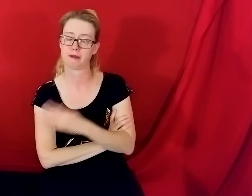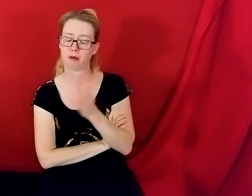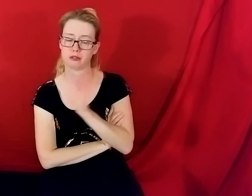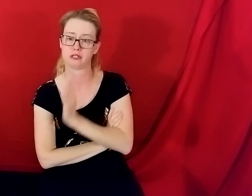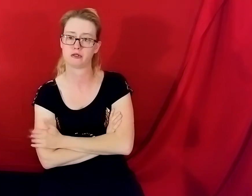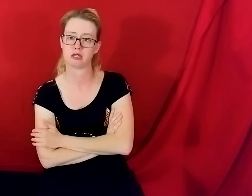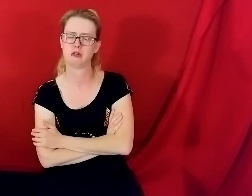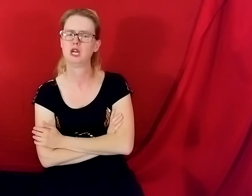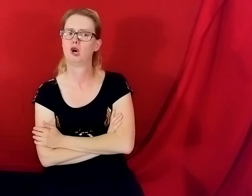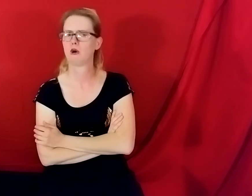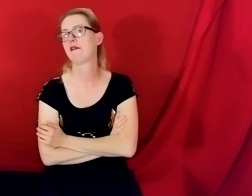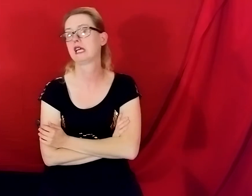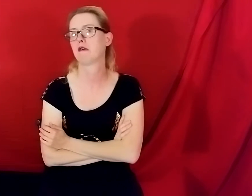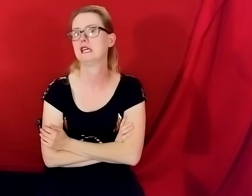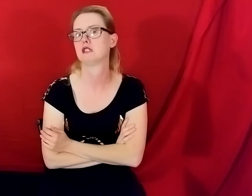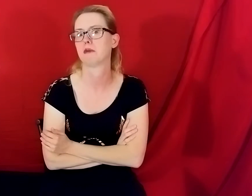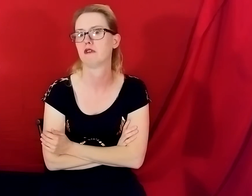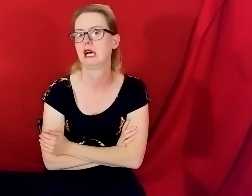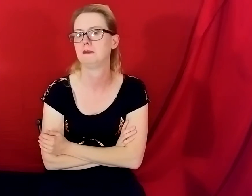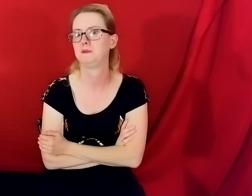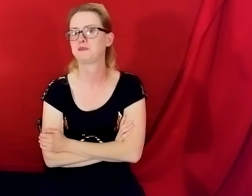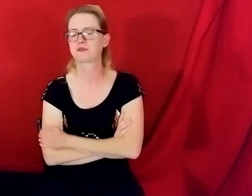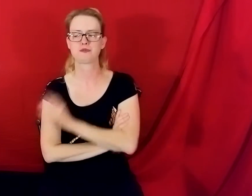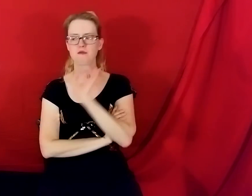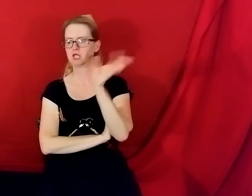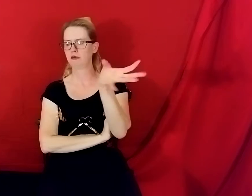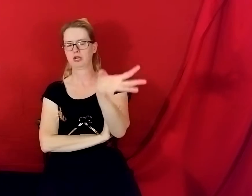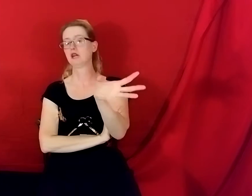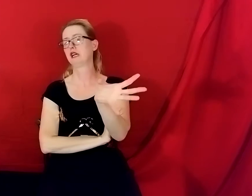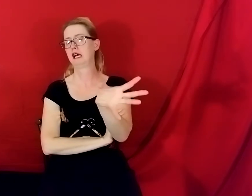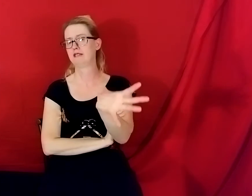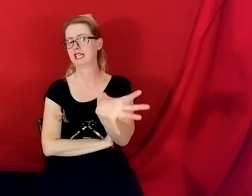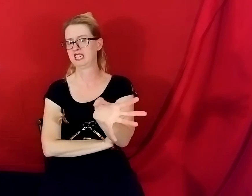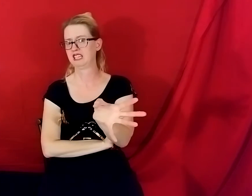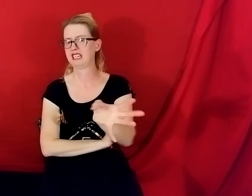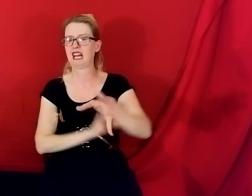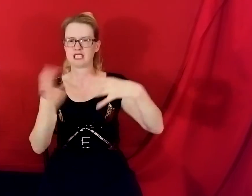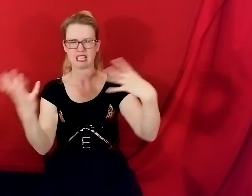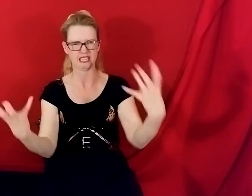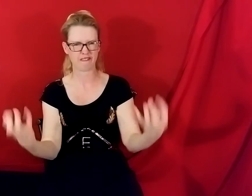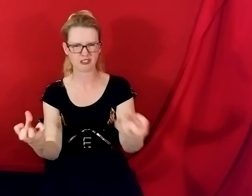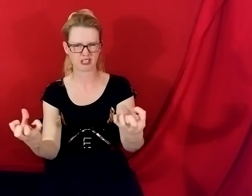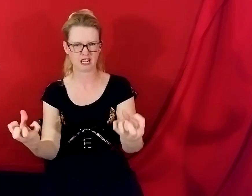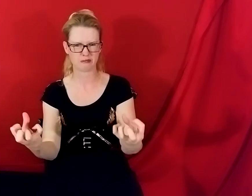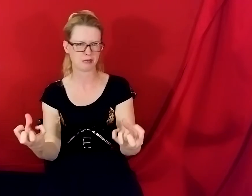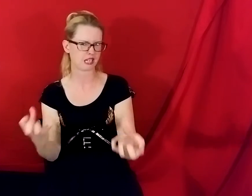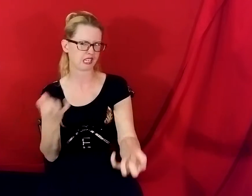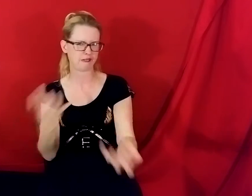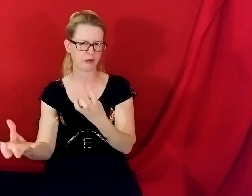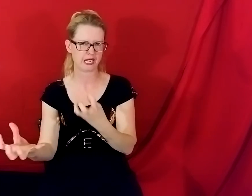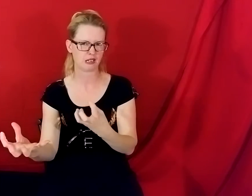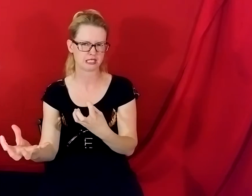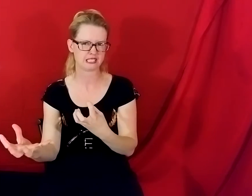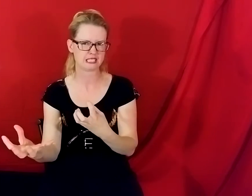too so we'll have to keep our eyes open for that but they're gonna have it at the ending how i kind of finish it off i'm not going to give it away all the details but